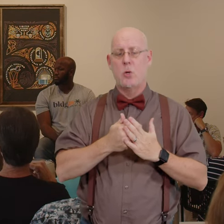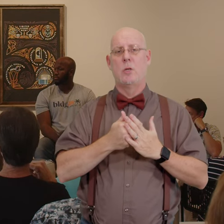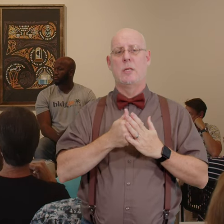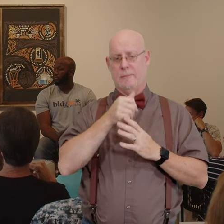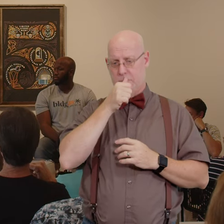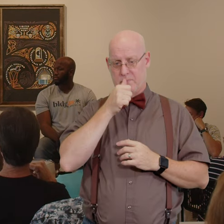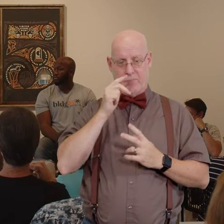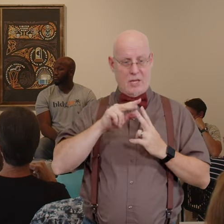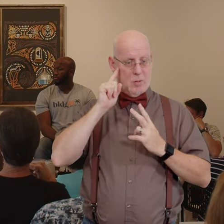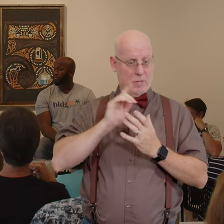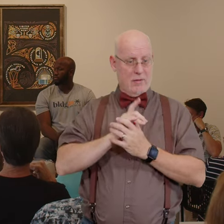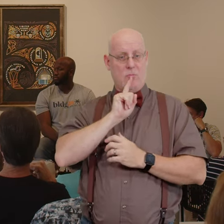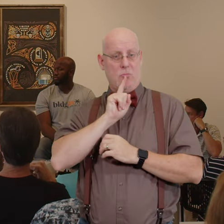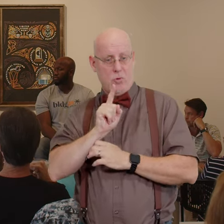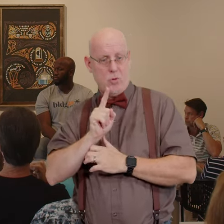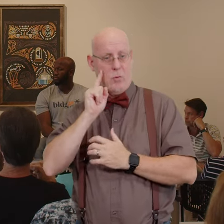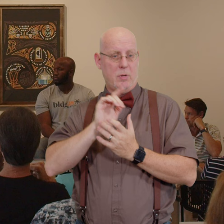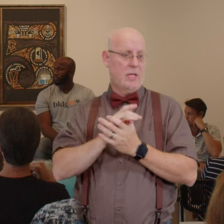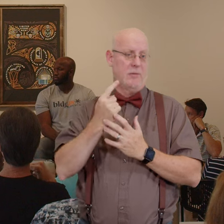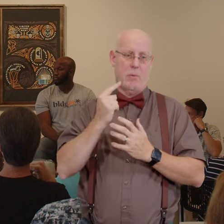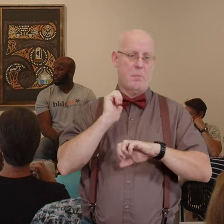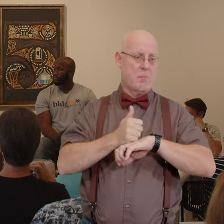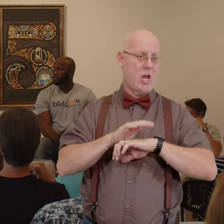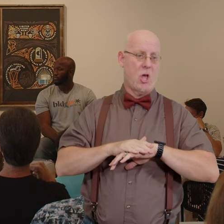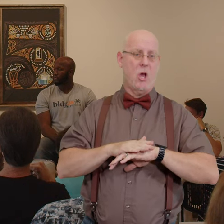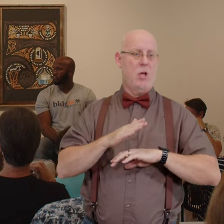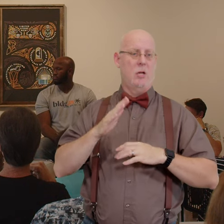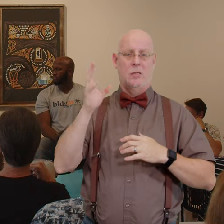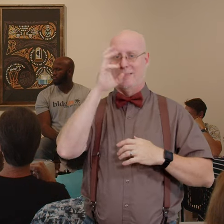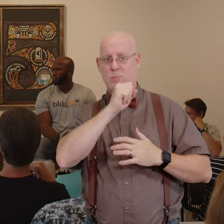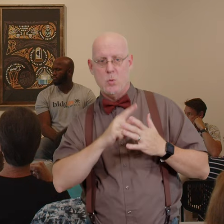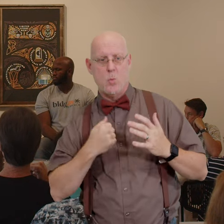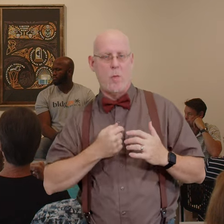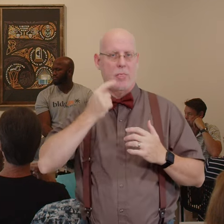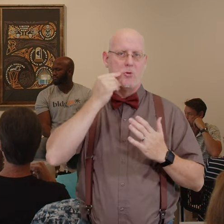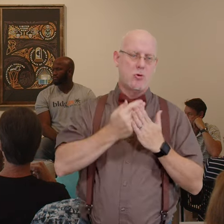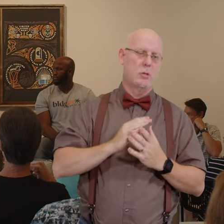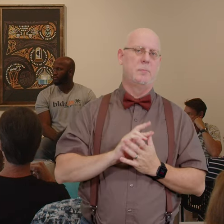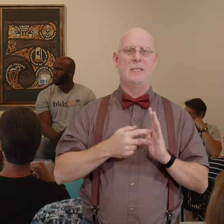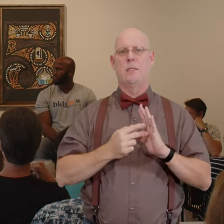good. And we can either believe the truth, or we can believe something based on the estimation of what we think goodness is.